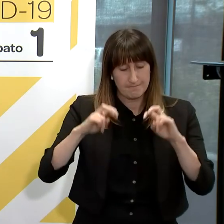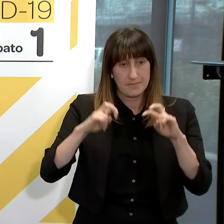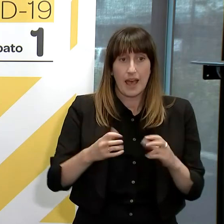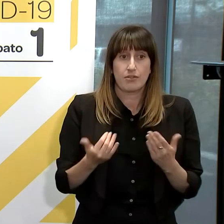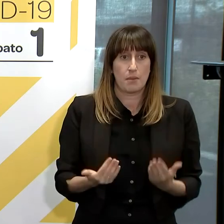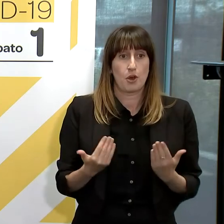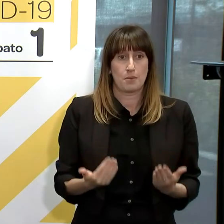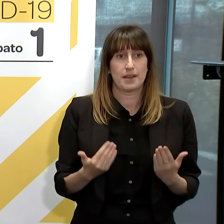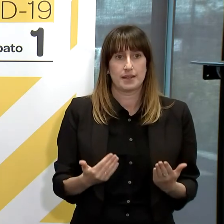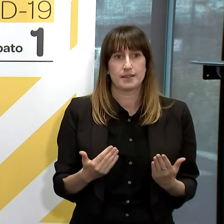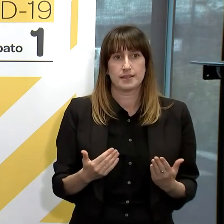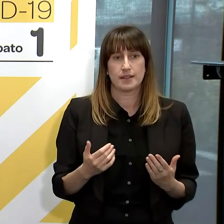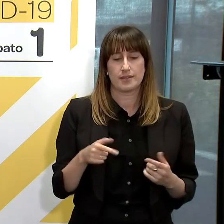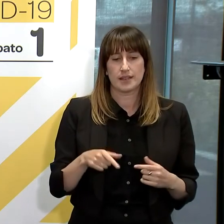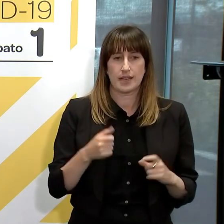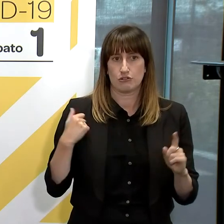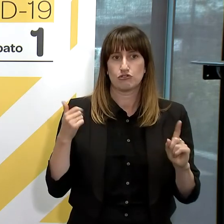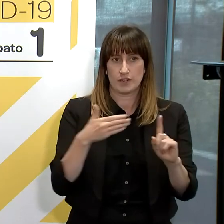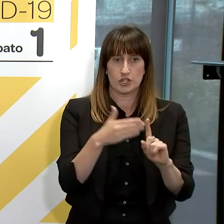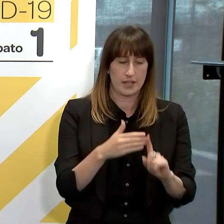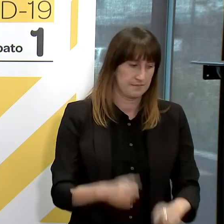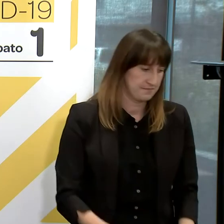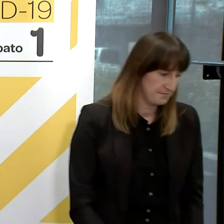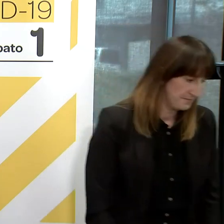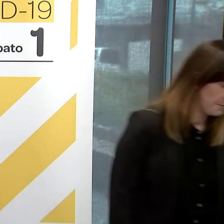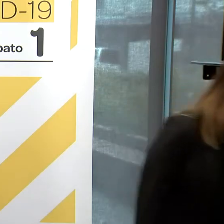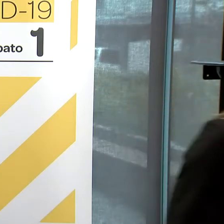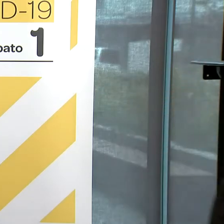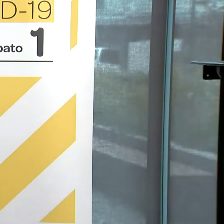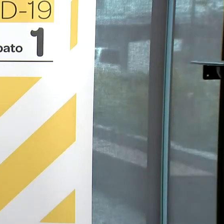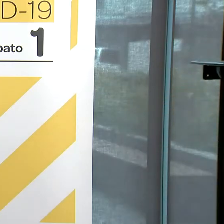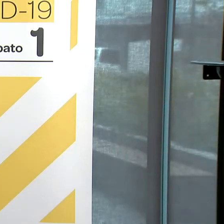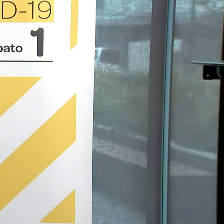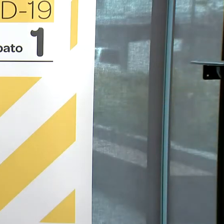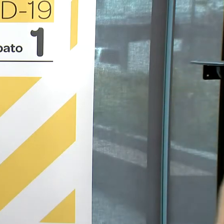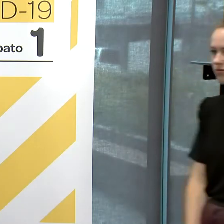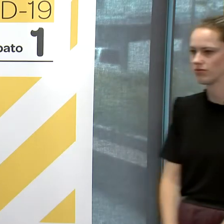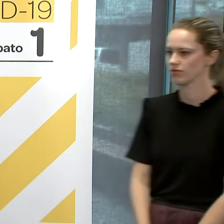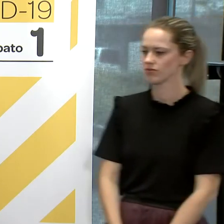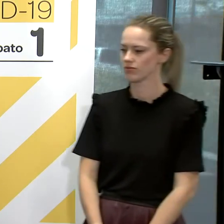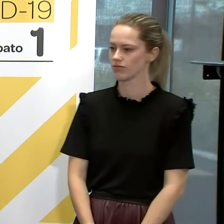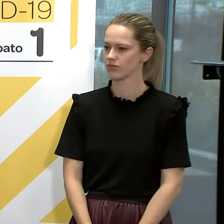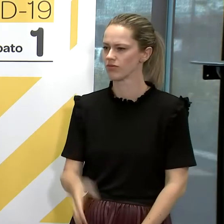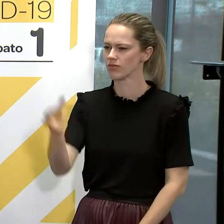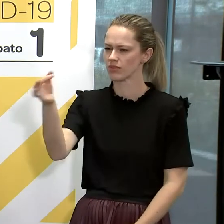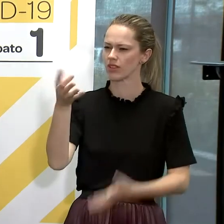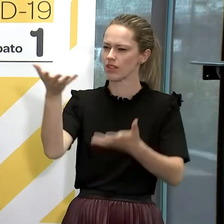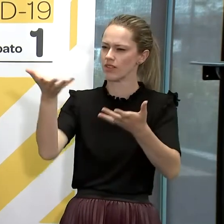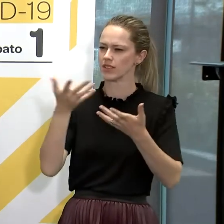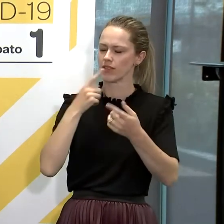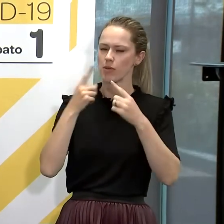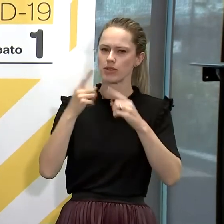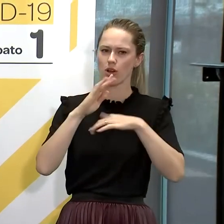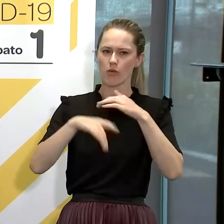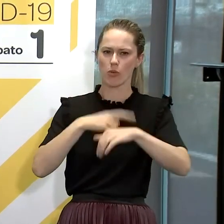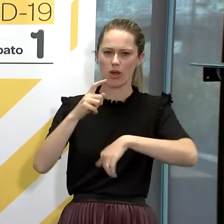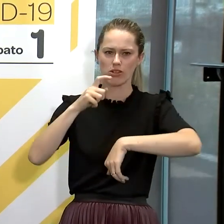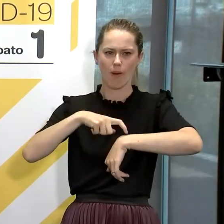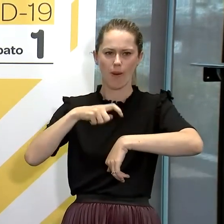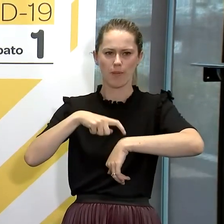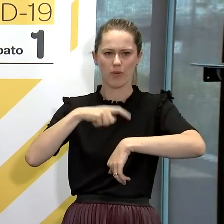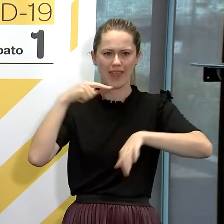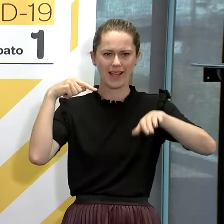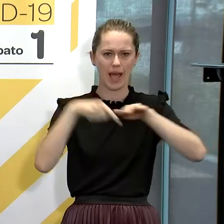is a sound strategy. Can you give us some sort of indication as to the timing around when this person entered isolation? Was